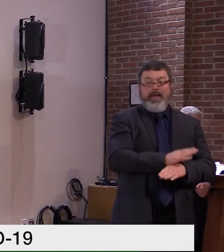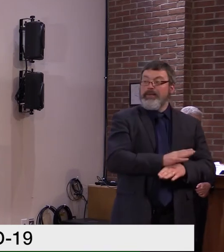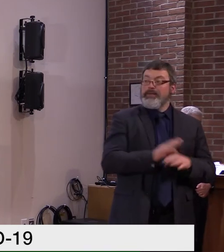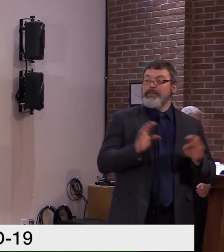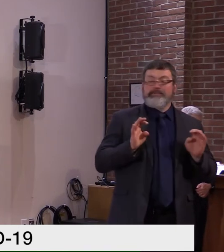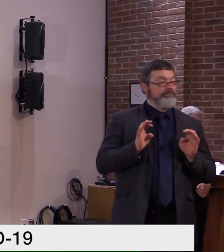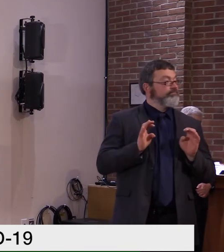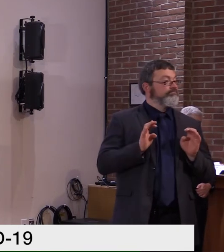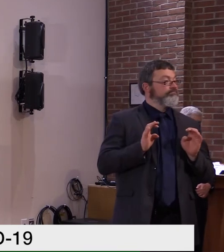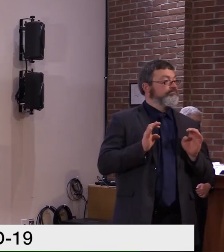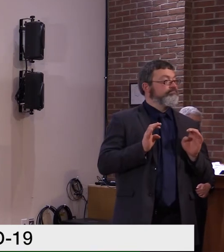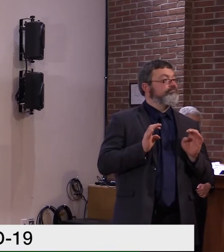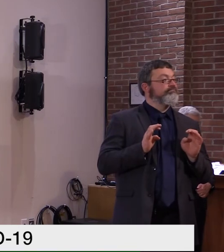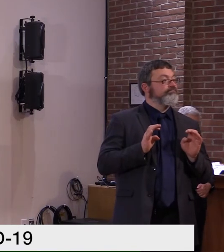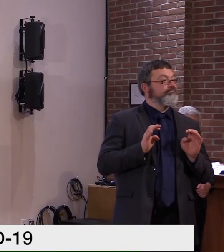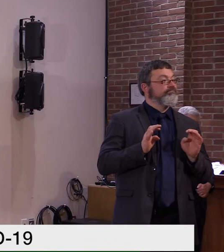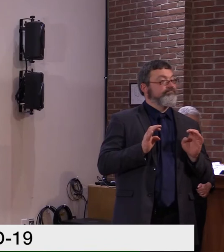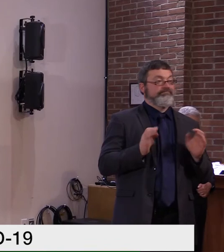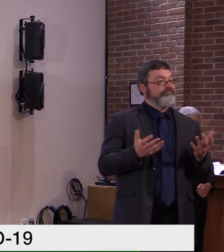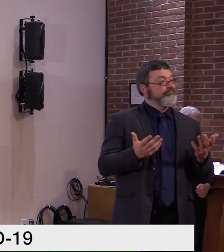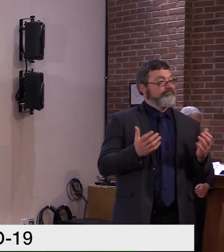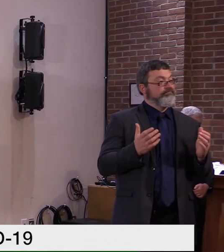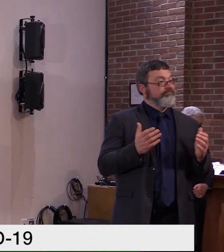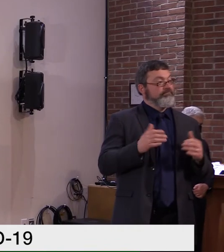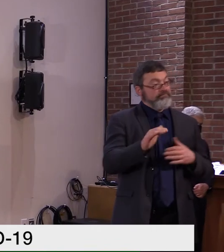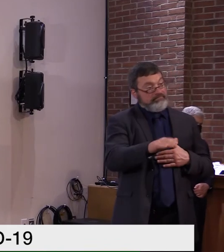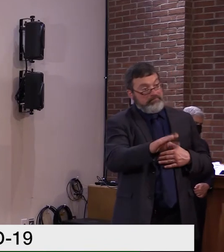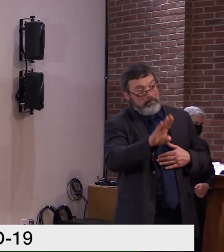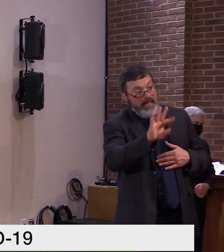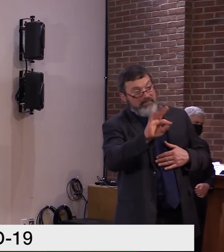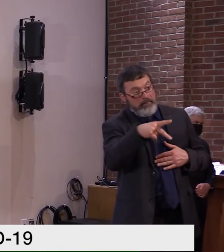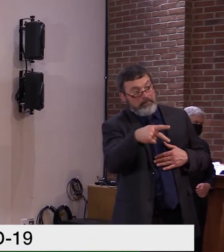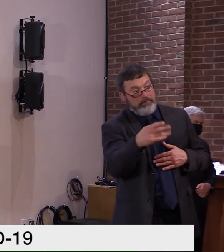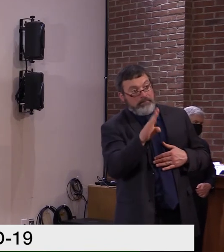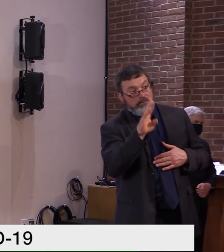Joel, the Burlington Free Press.